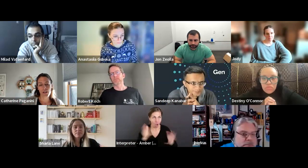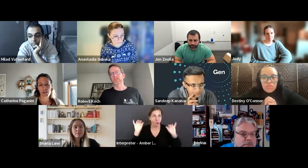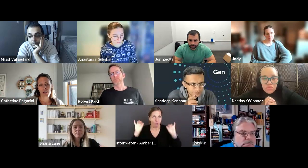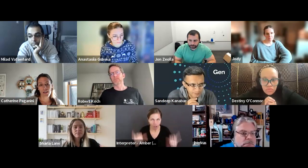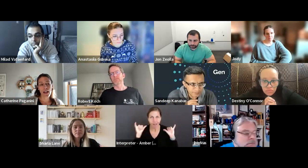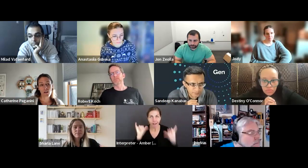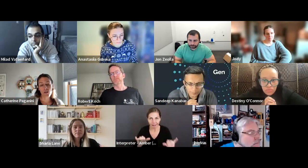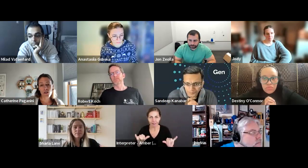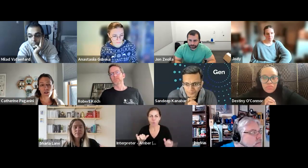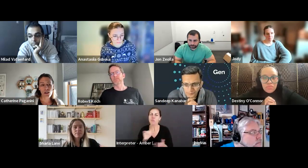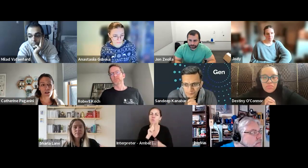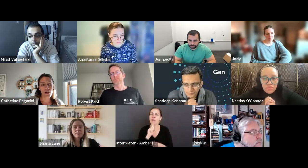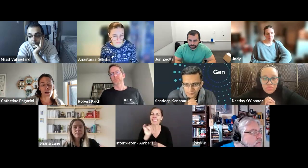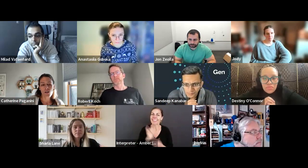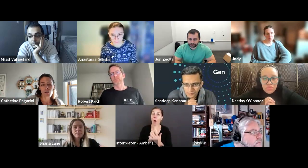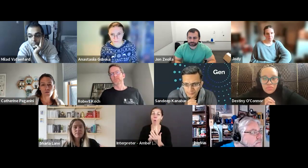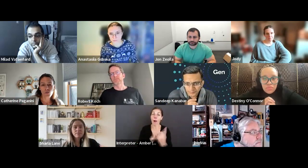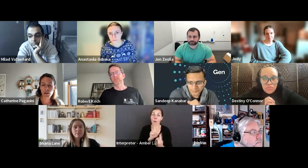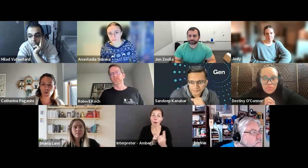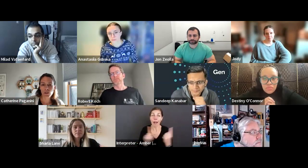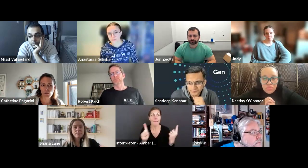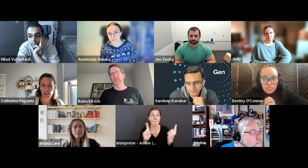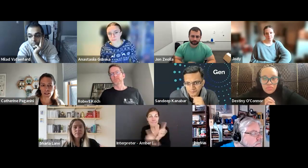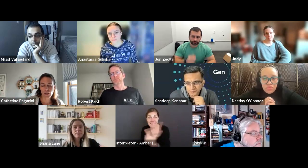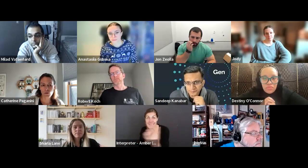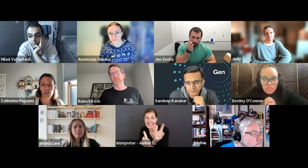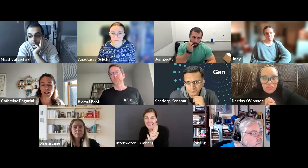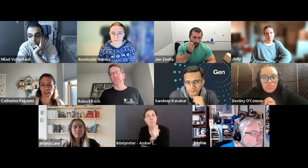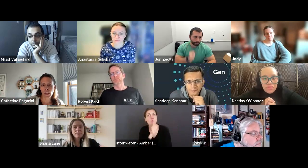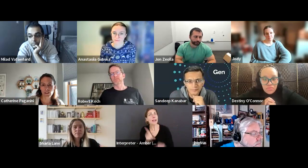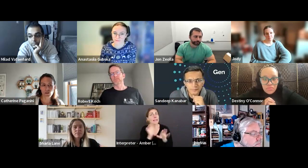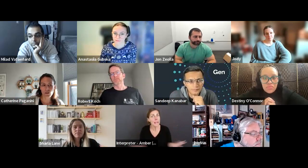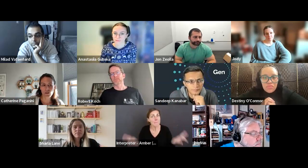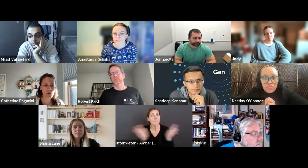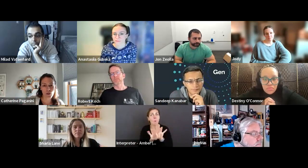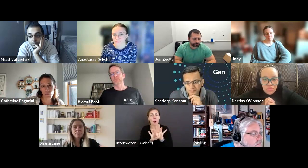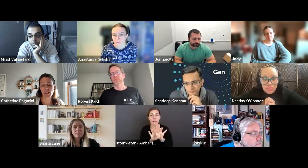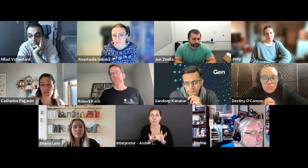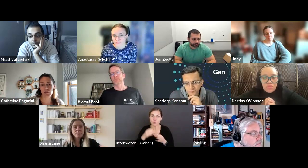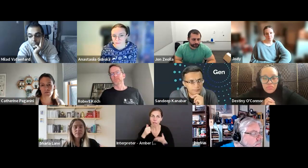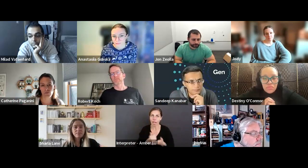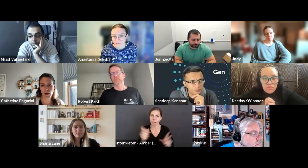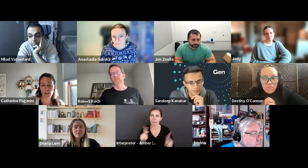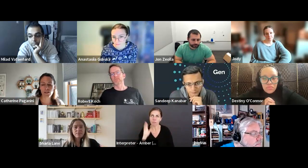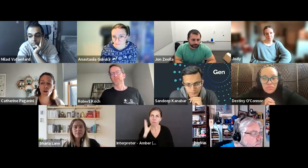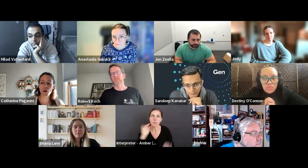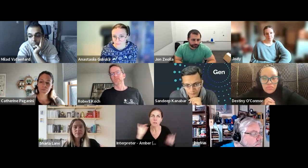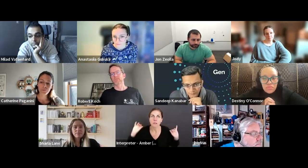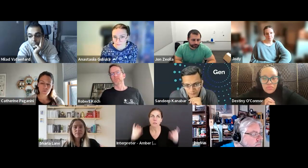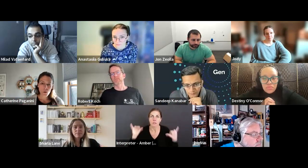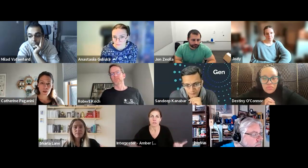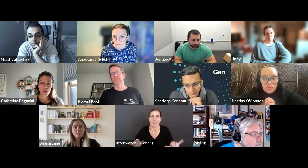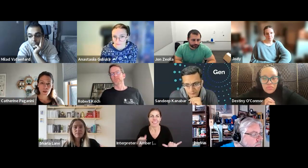one-on-one encounters are really important to get like real allies, right? People who are committed, right? And